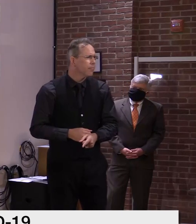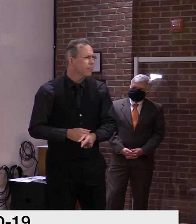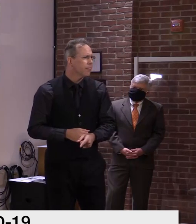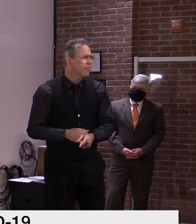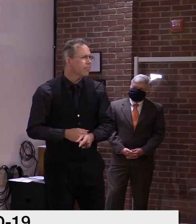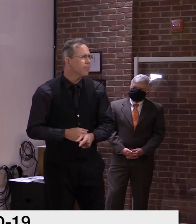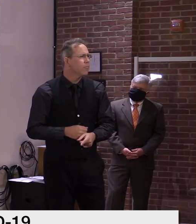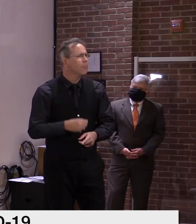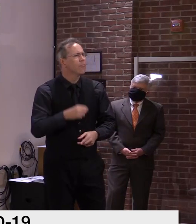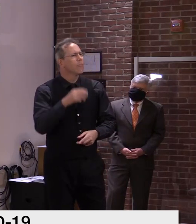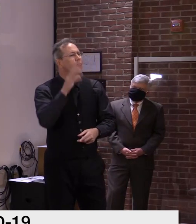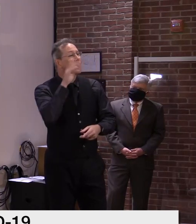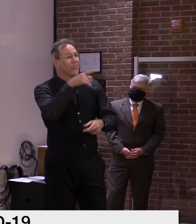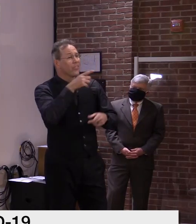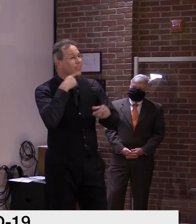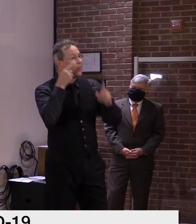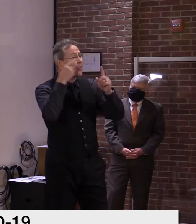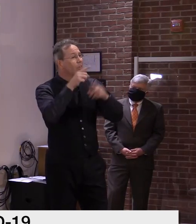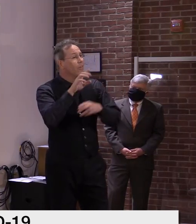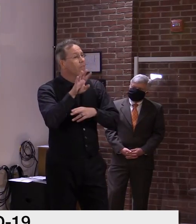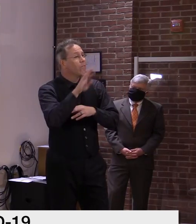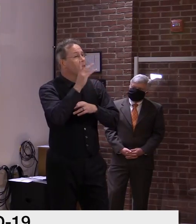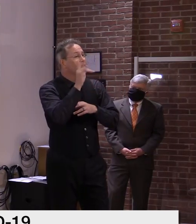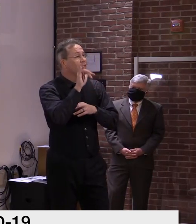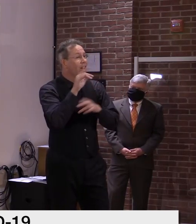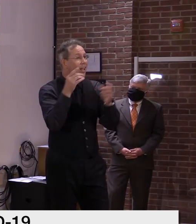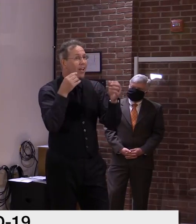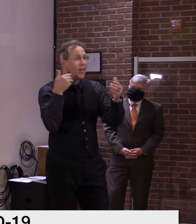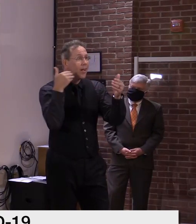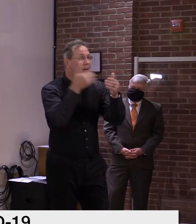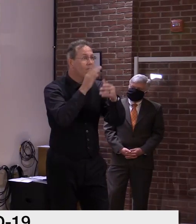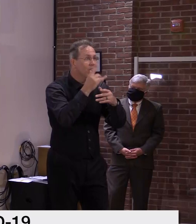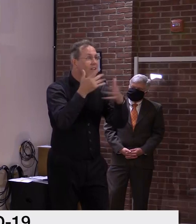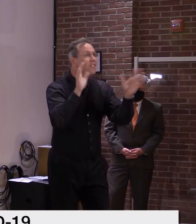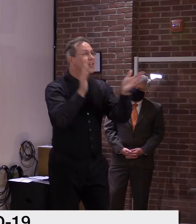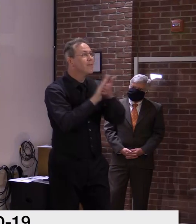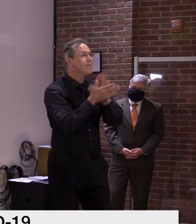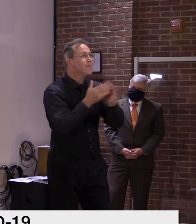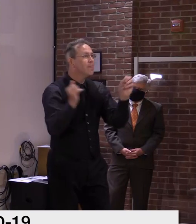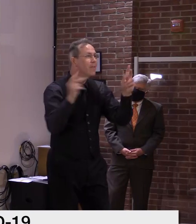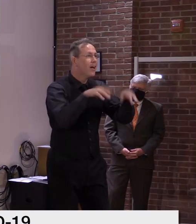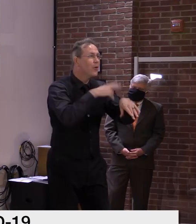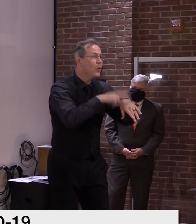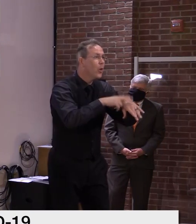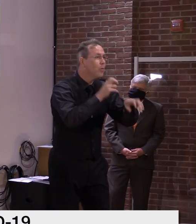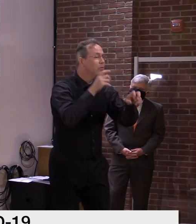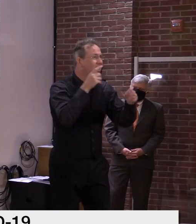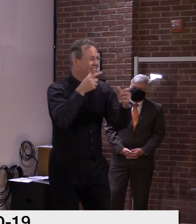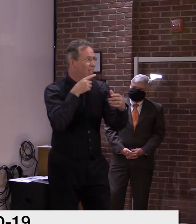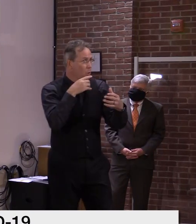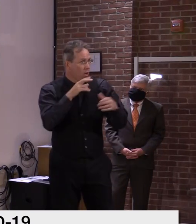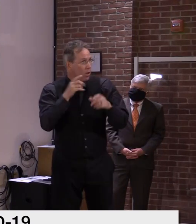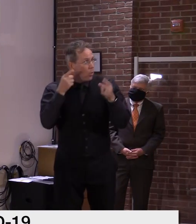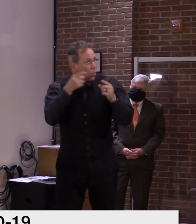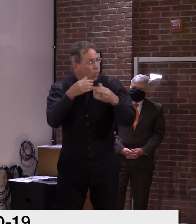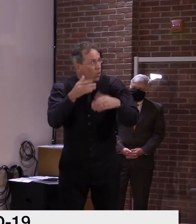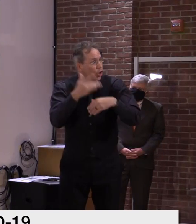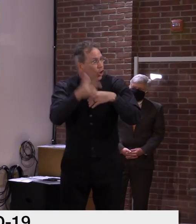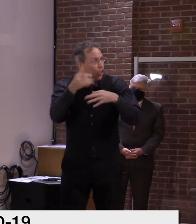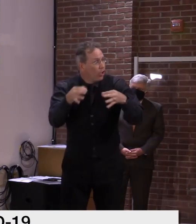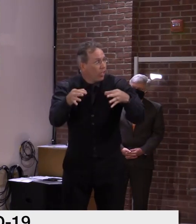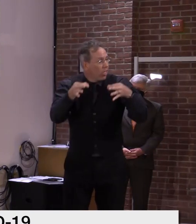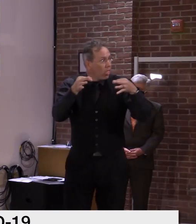vaccinated, financial incentives, I don't know, cash payments? I heard about a